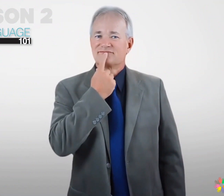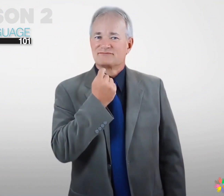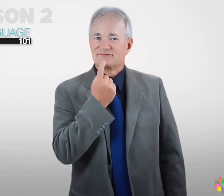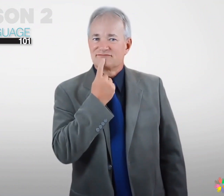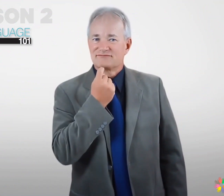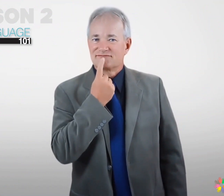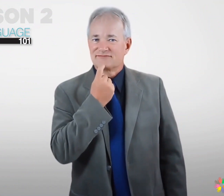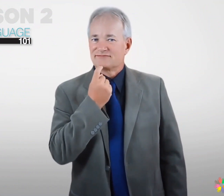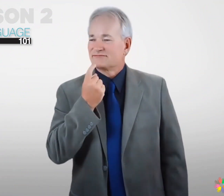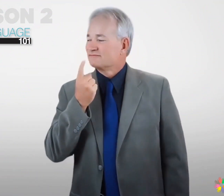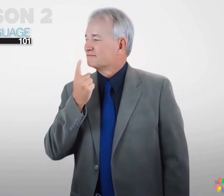Red.